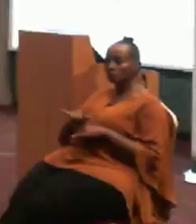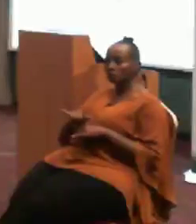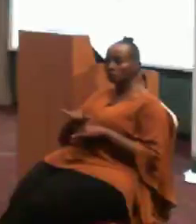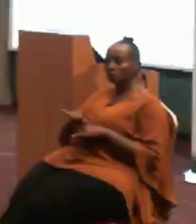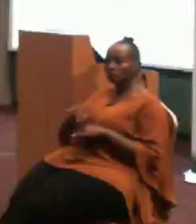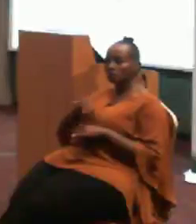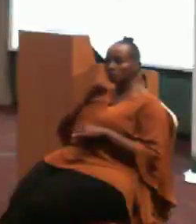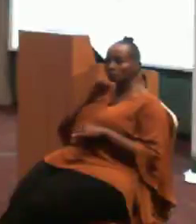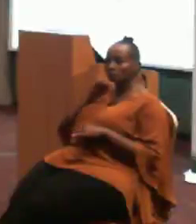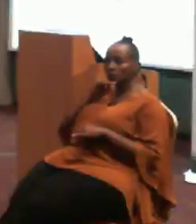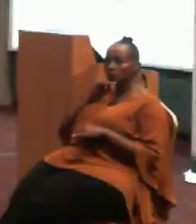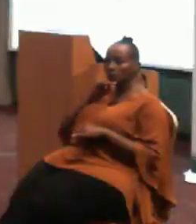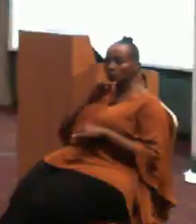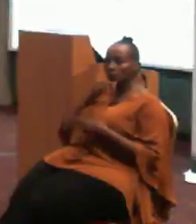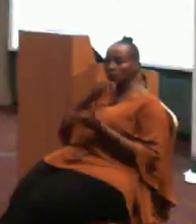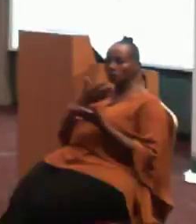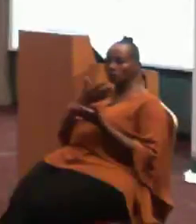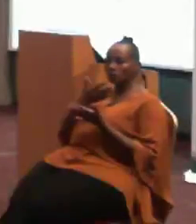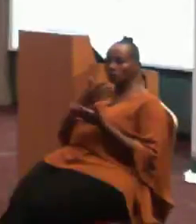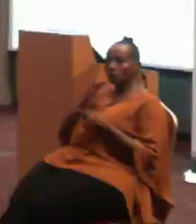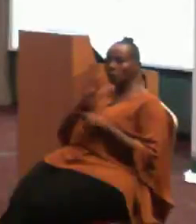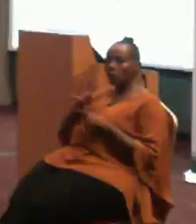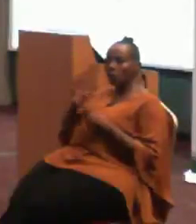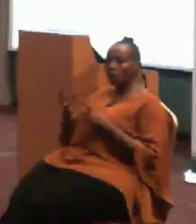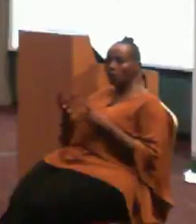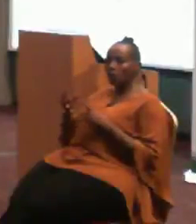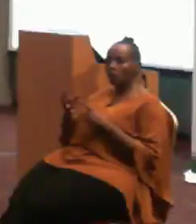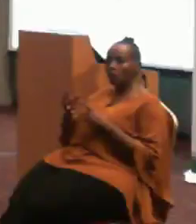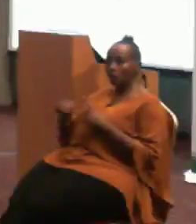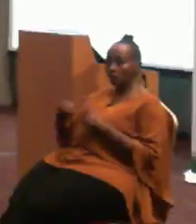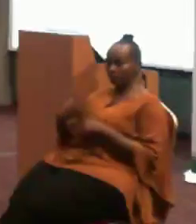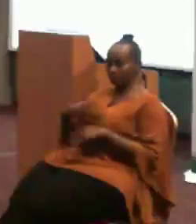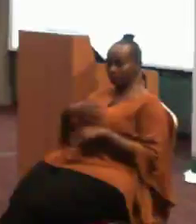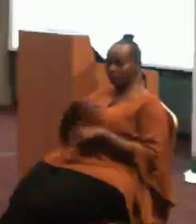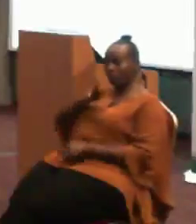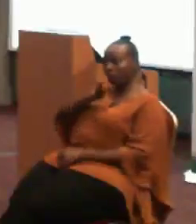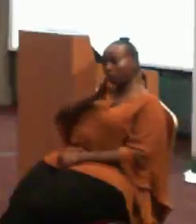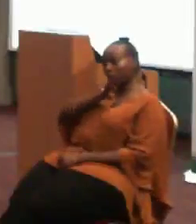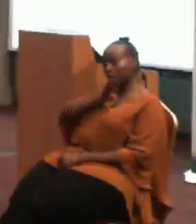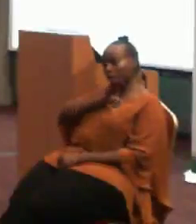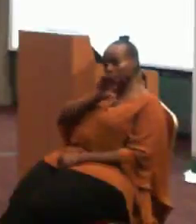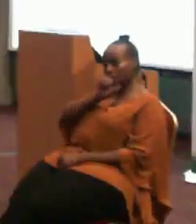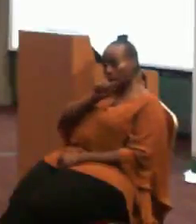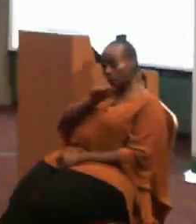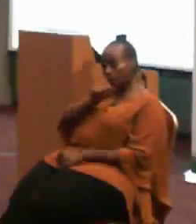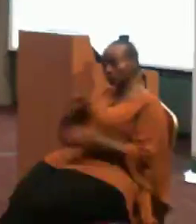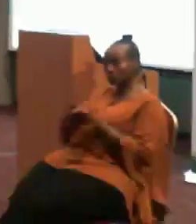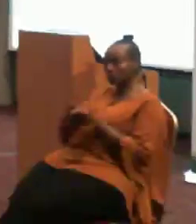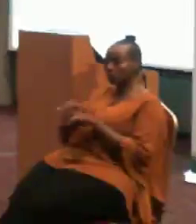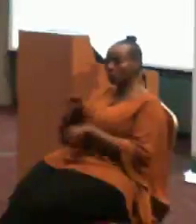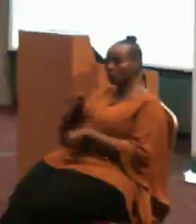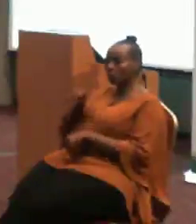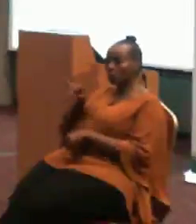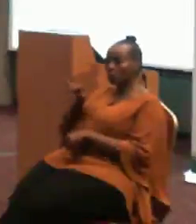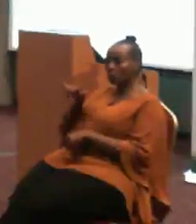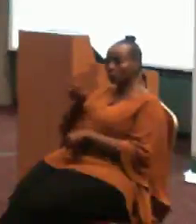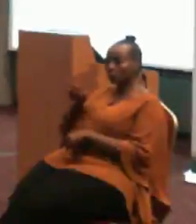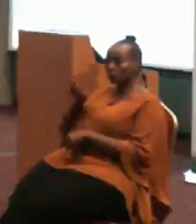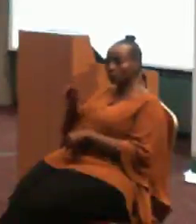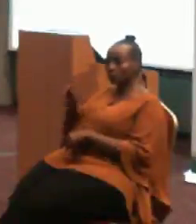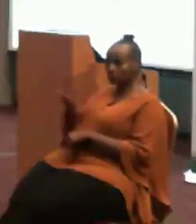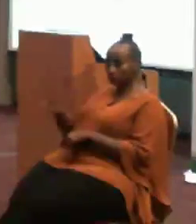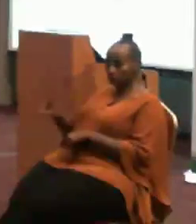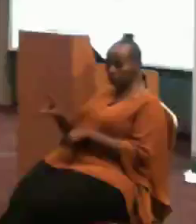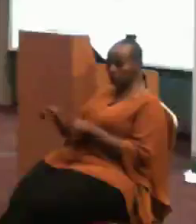would it affect both the RCA and the MYPD 4, just in relation to, and